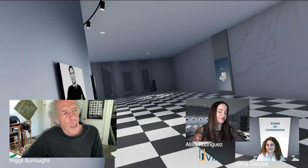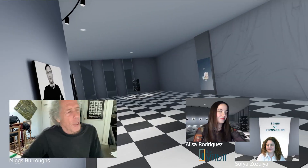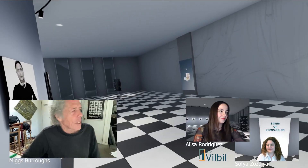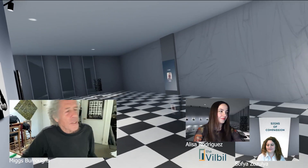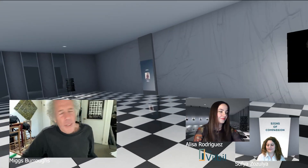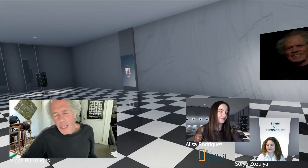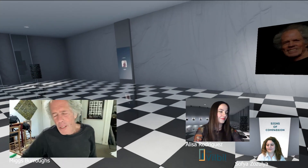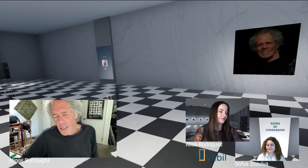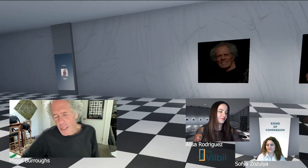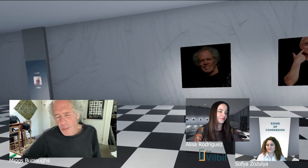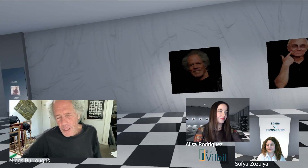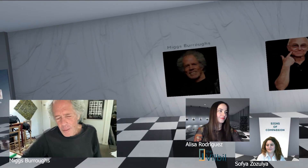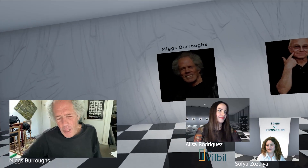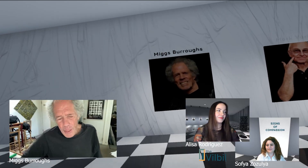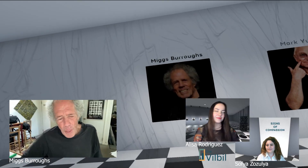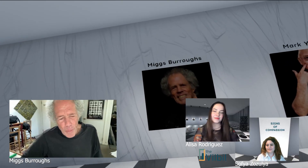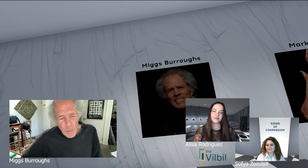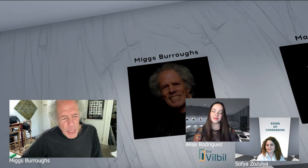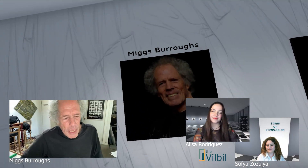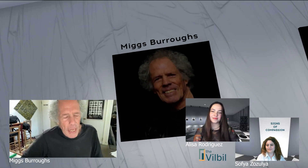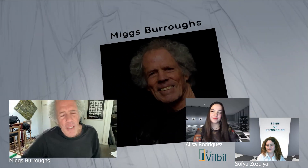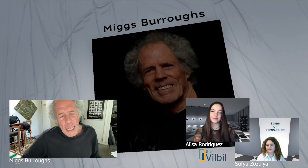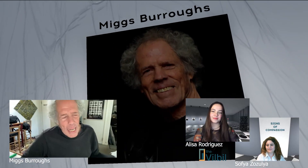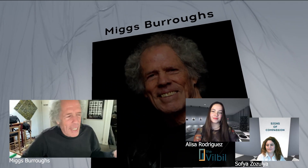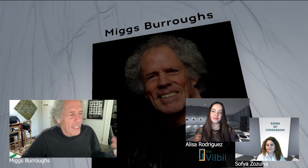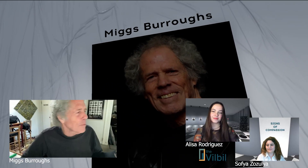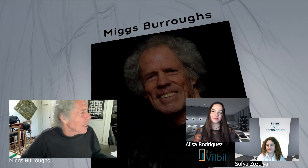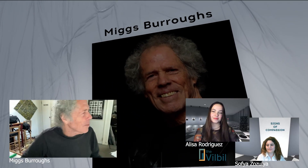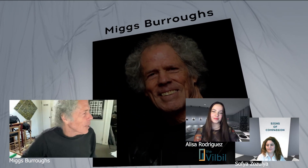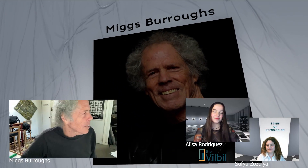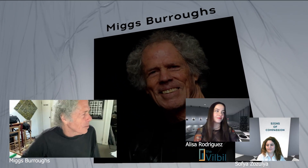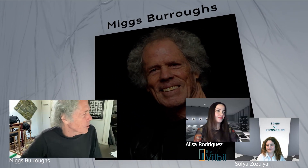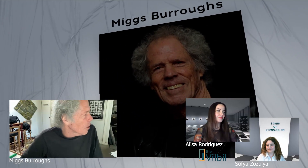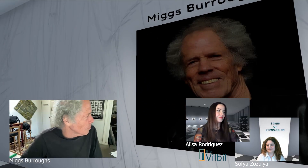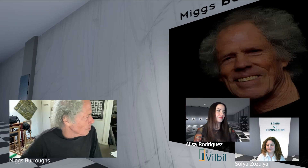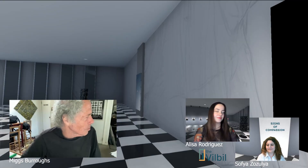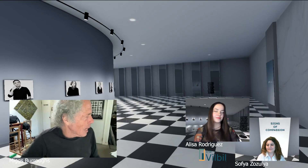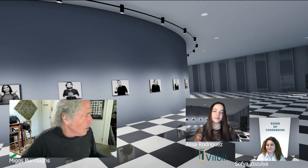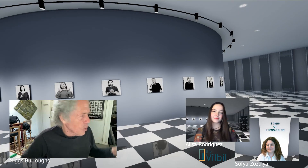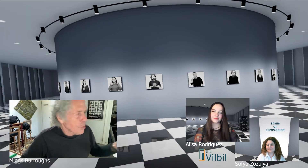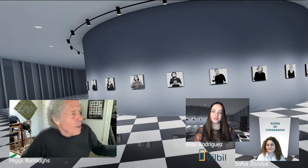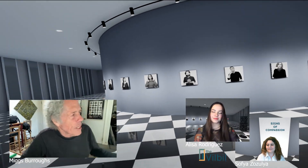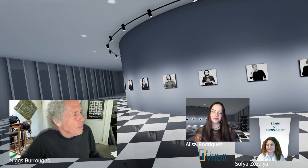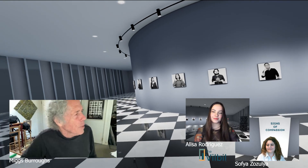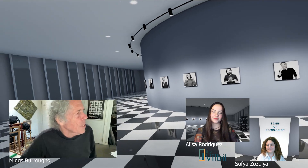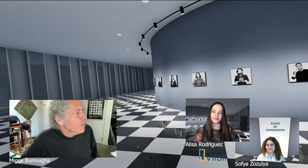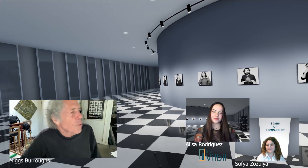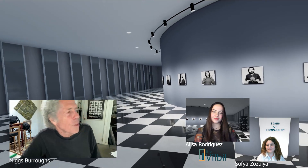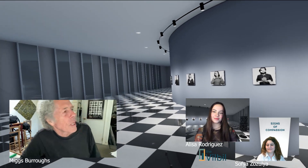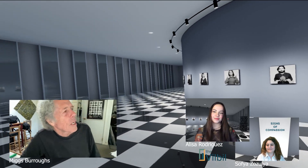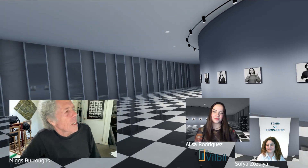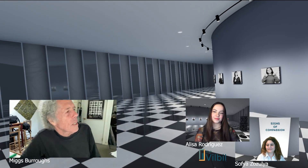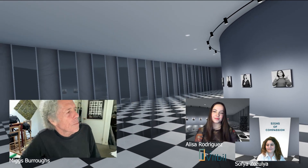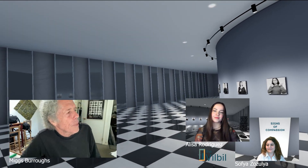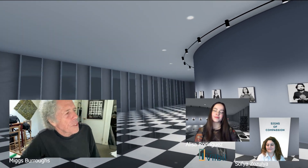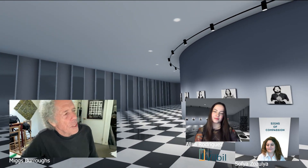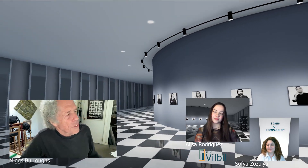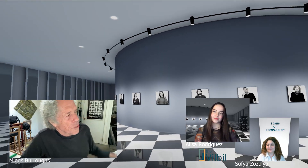a nice day, I'll ride my bike. I have a cat. I mean, I live alone now. I was married. I'm not anymore. My son is